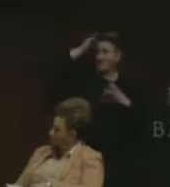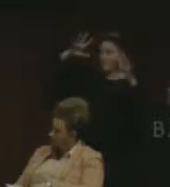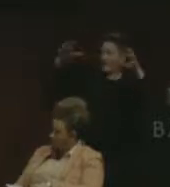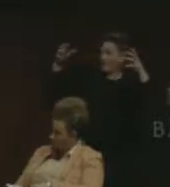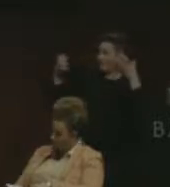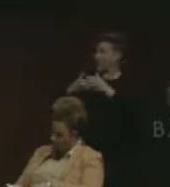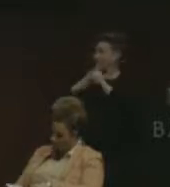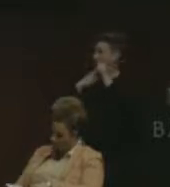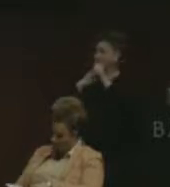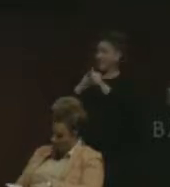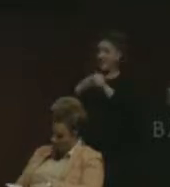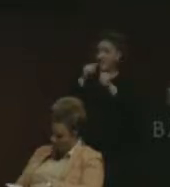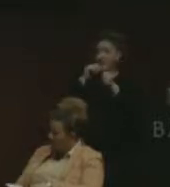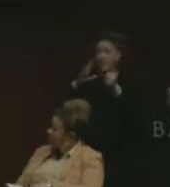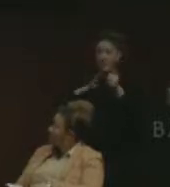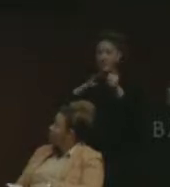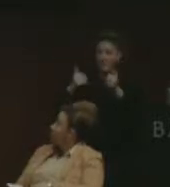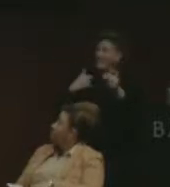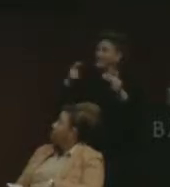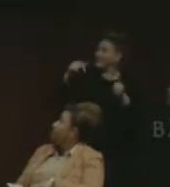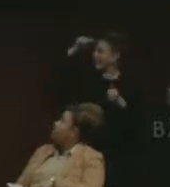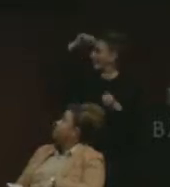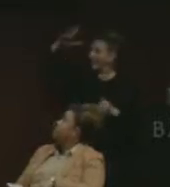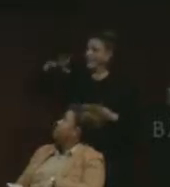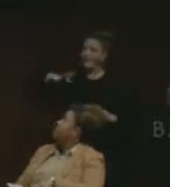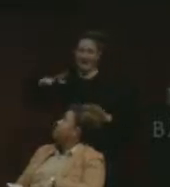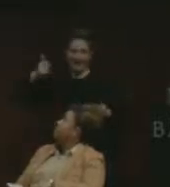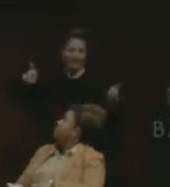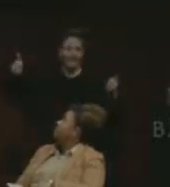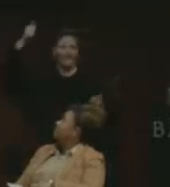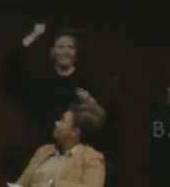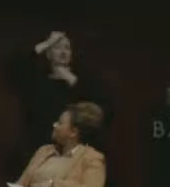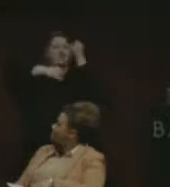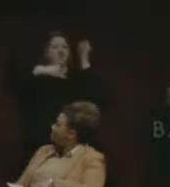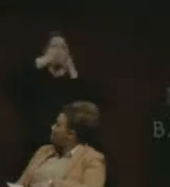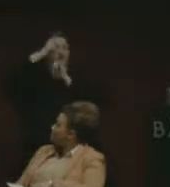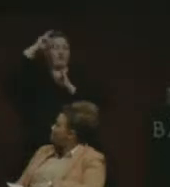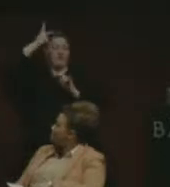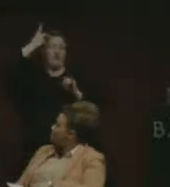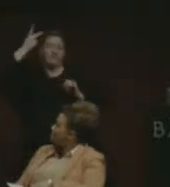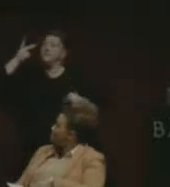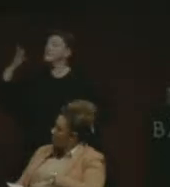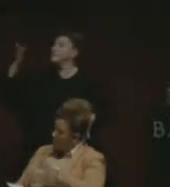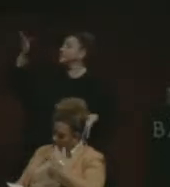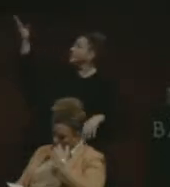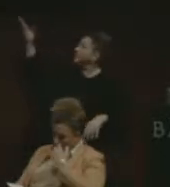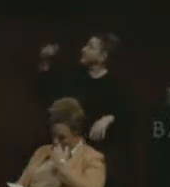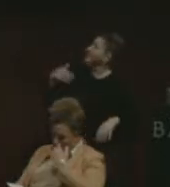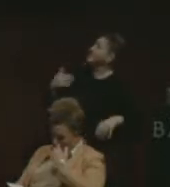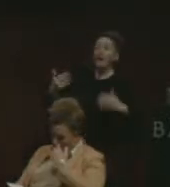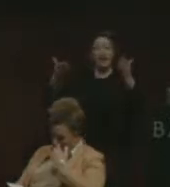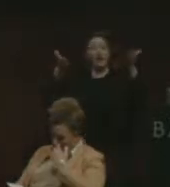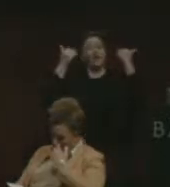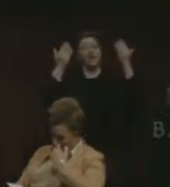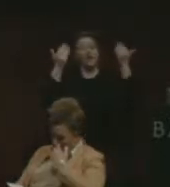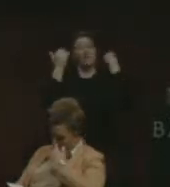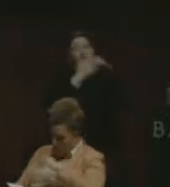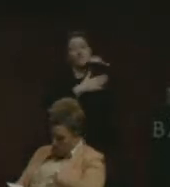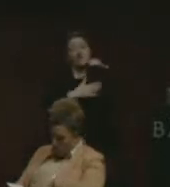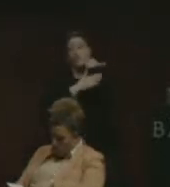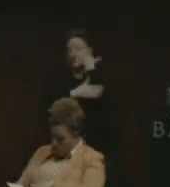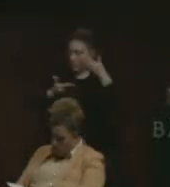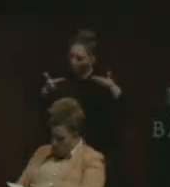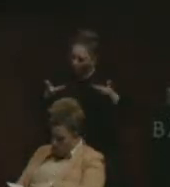And there they are with another male international political figure, Jose Mejia, who said, "Come to our country. We welcome